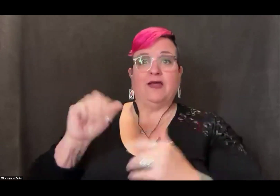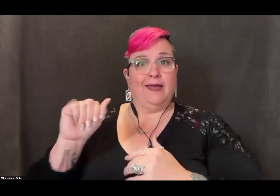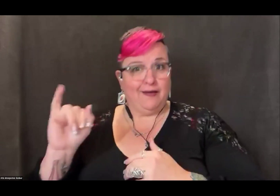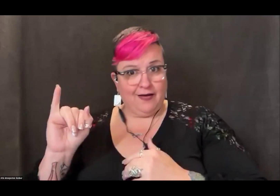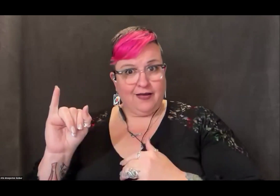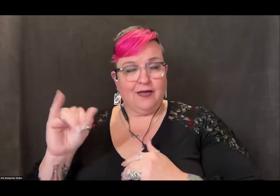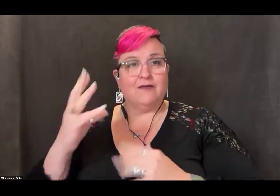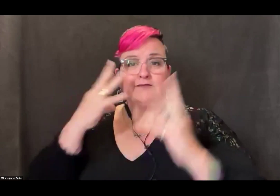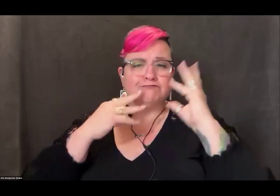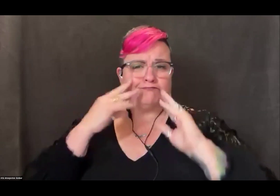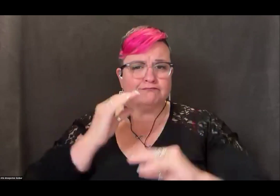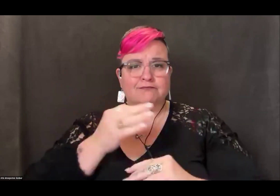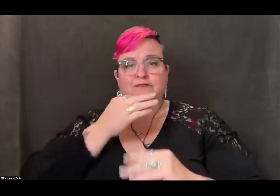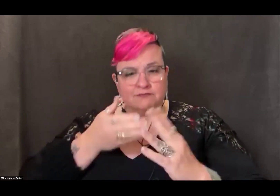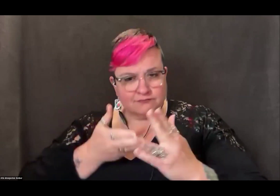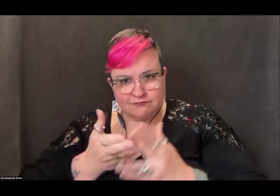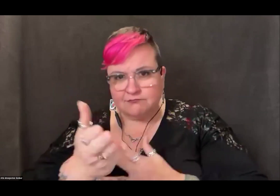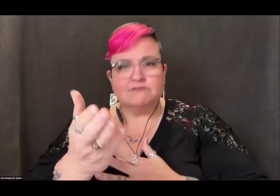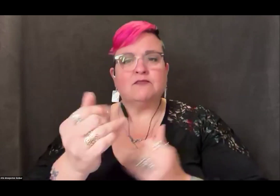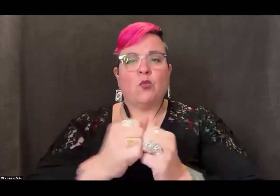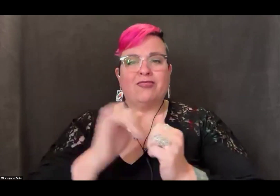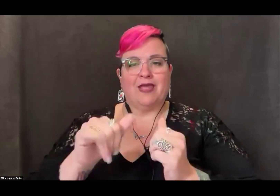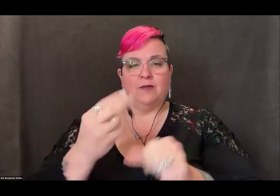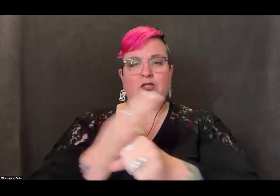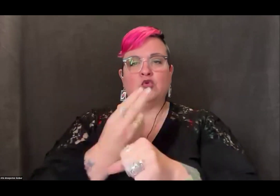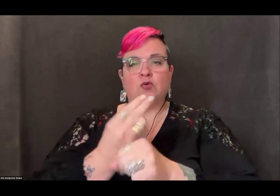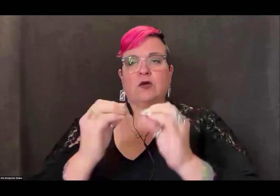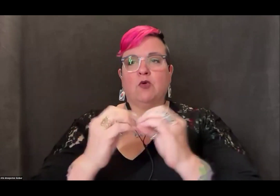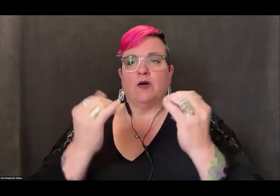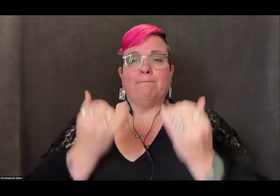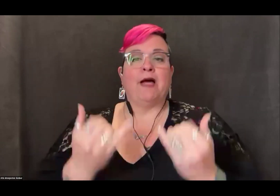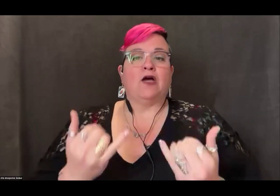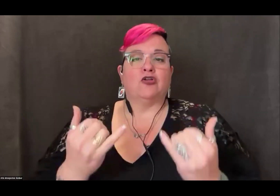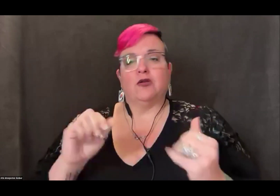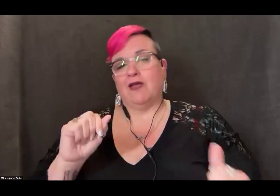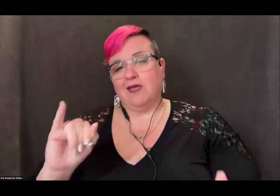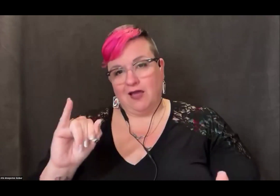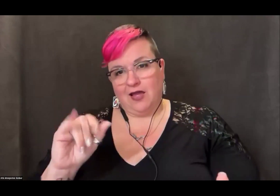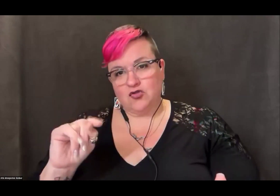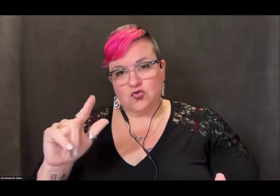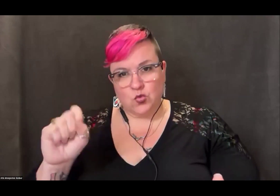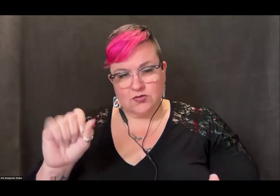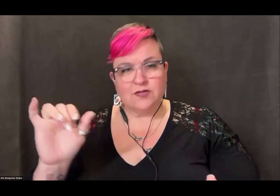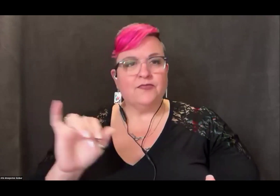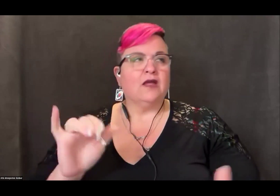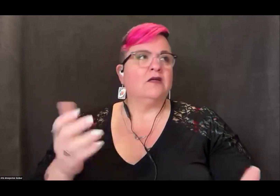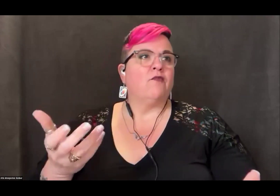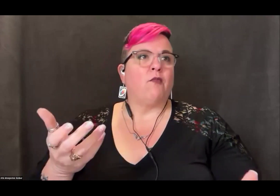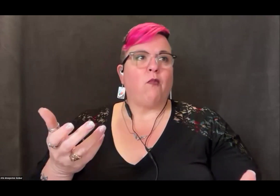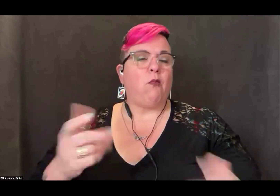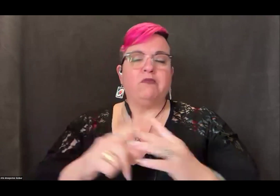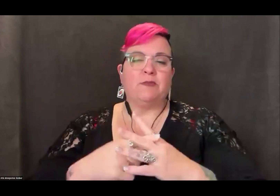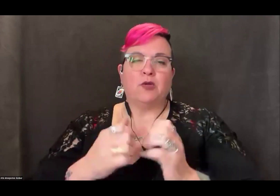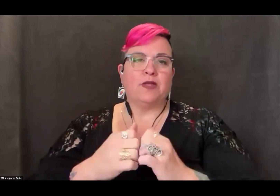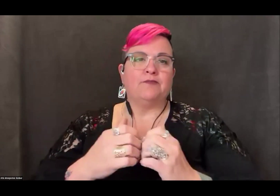I've been using some of the more modern AI tools, like just to begin